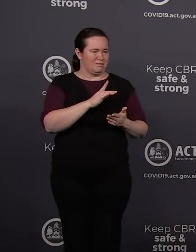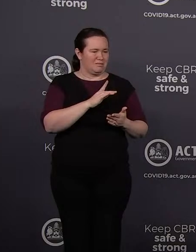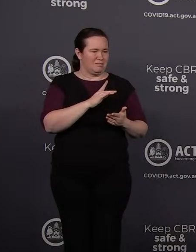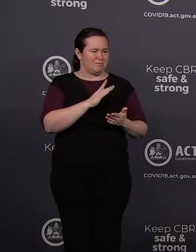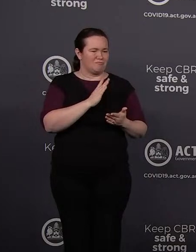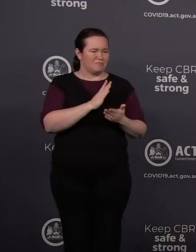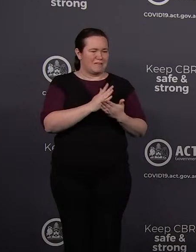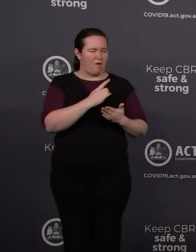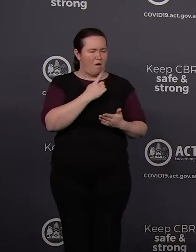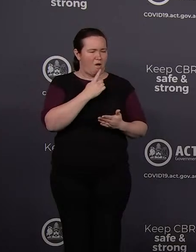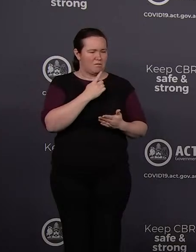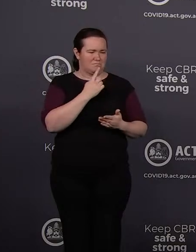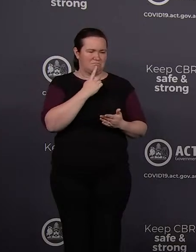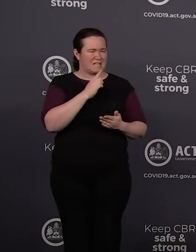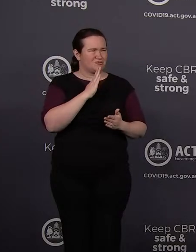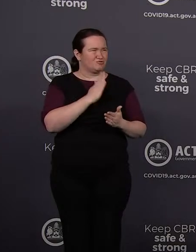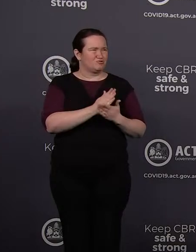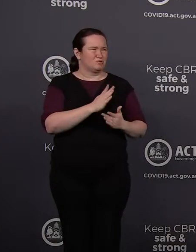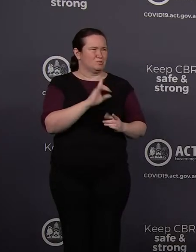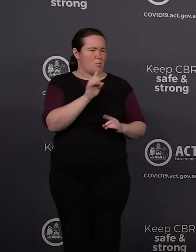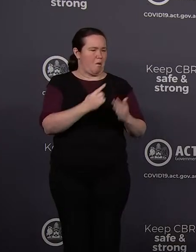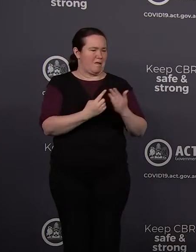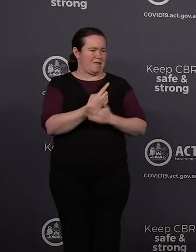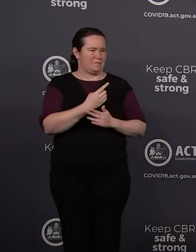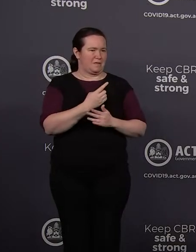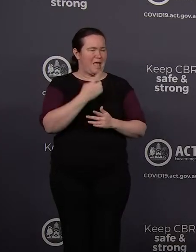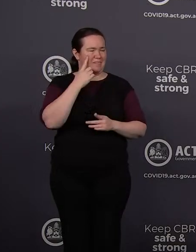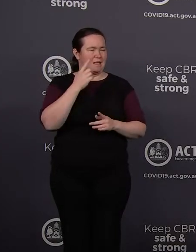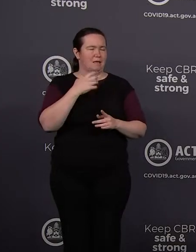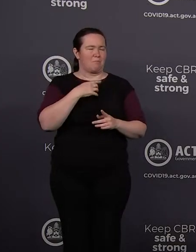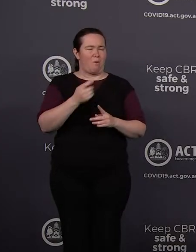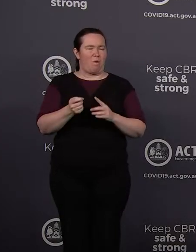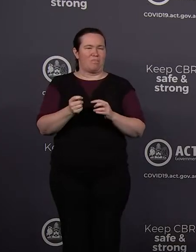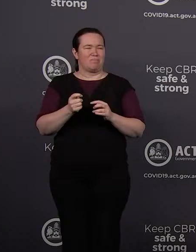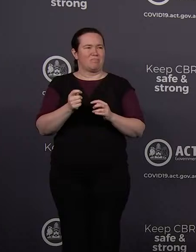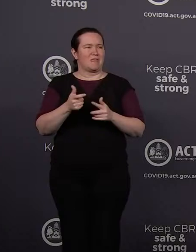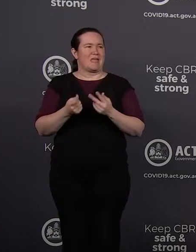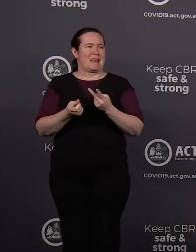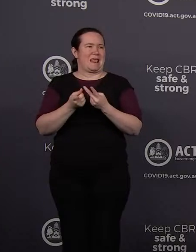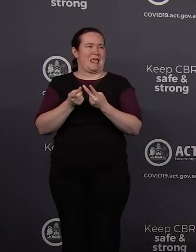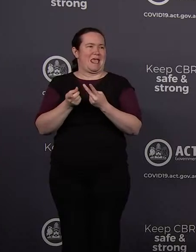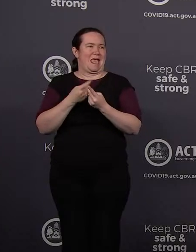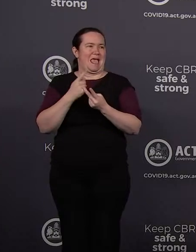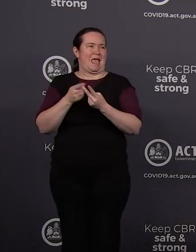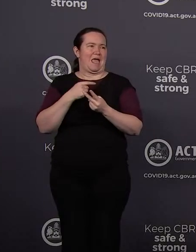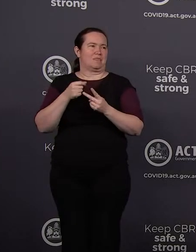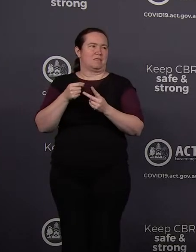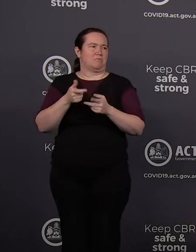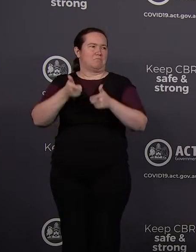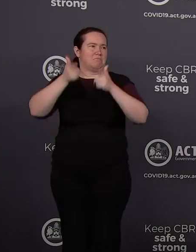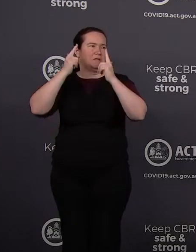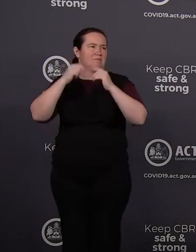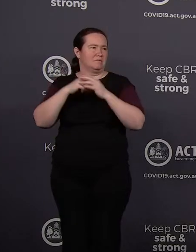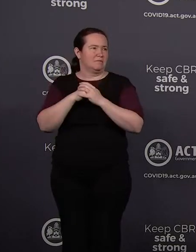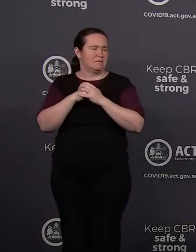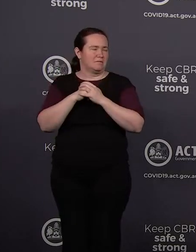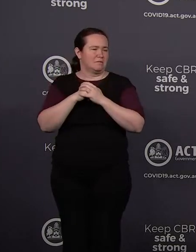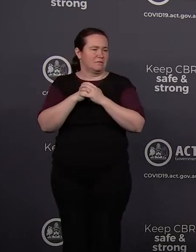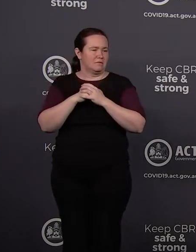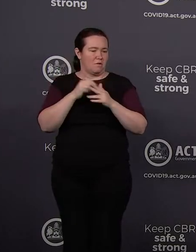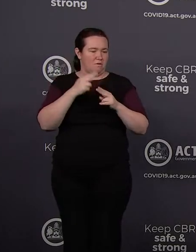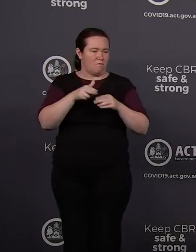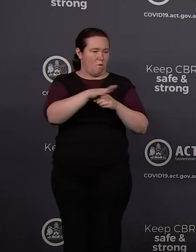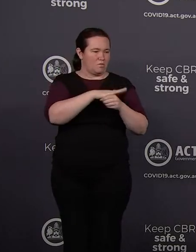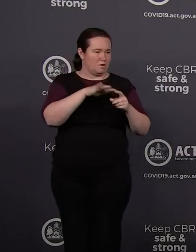and honest throughout, more so I think than most other First Ministers, with this community in terms of our local settings